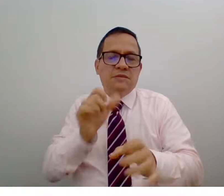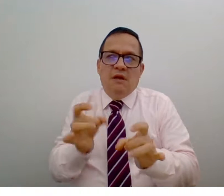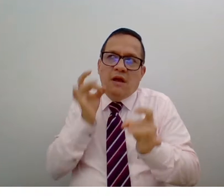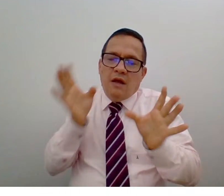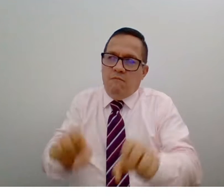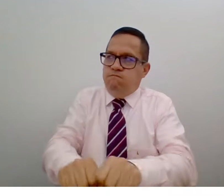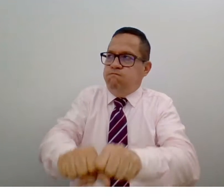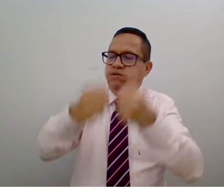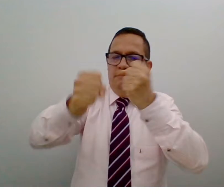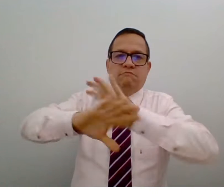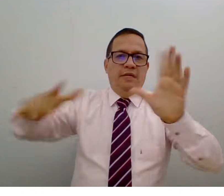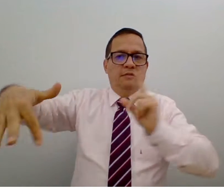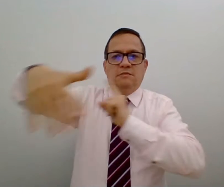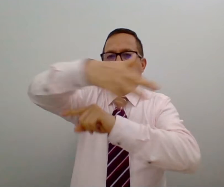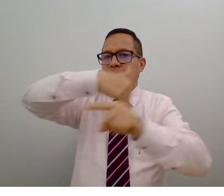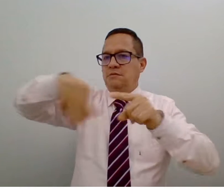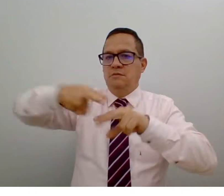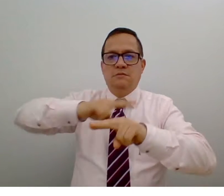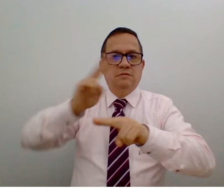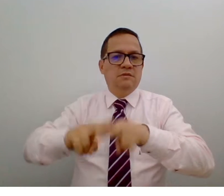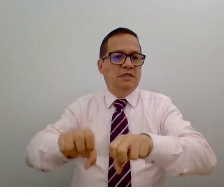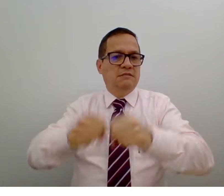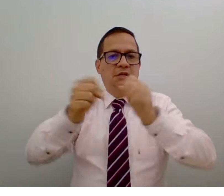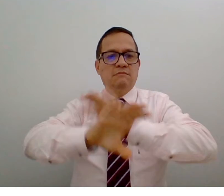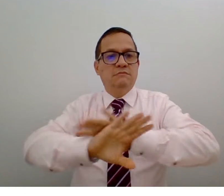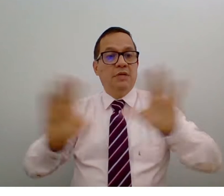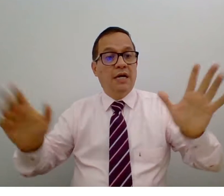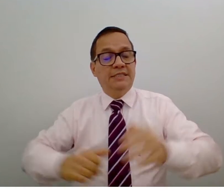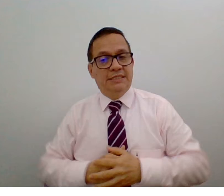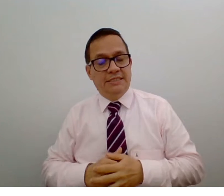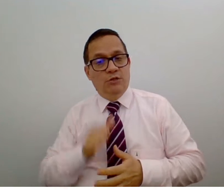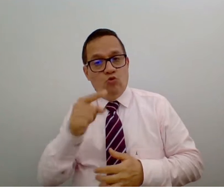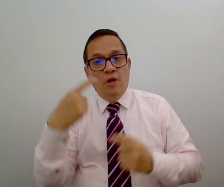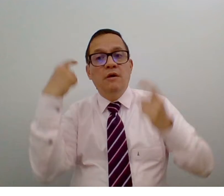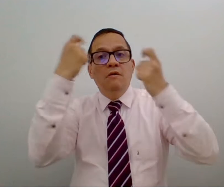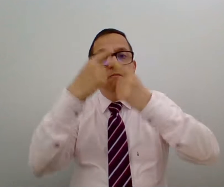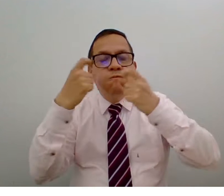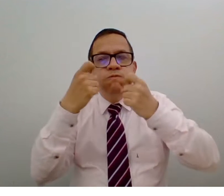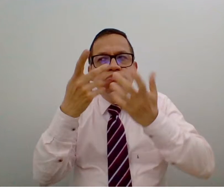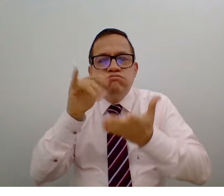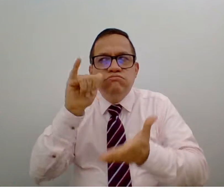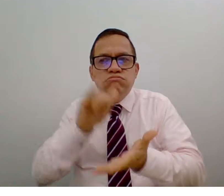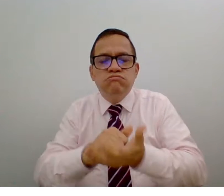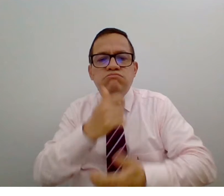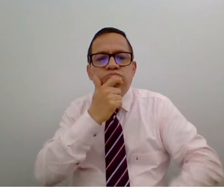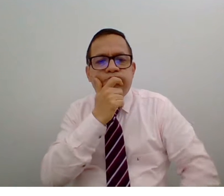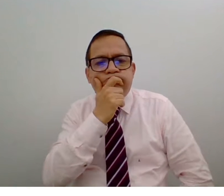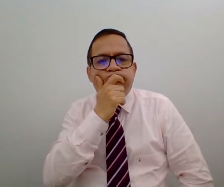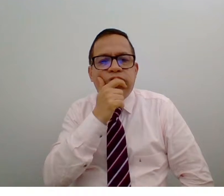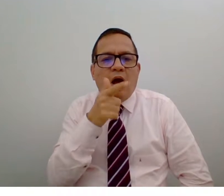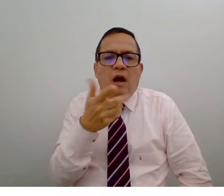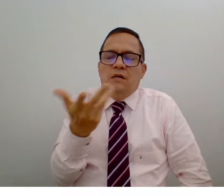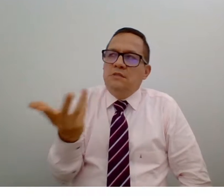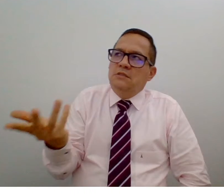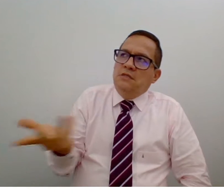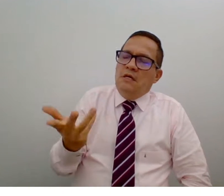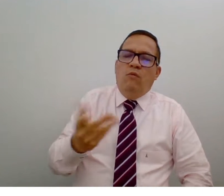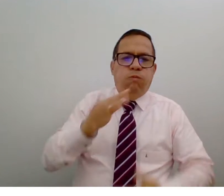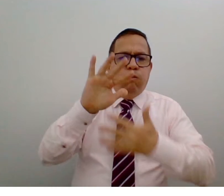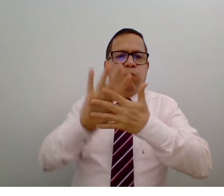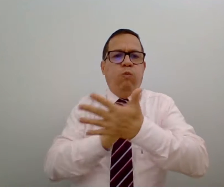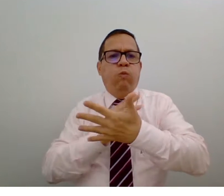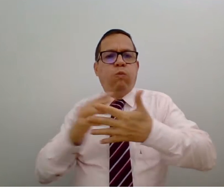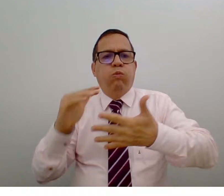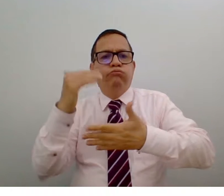damage to our environment. To reflect about that issue, you are going to complete the following